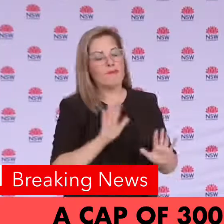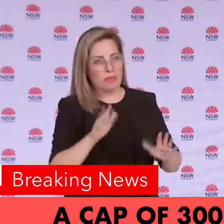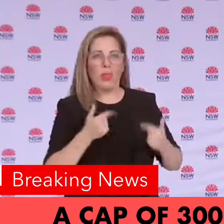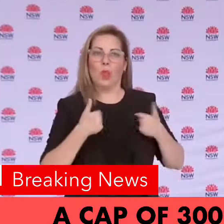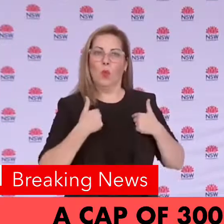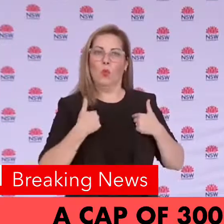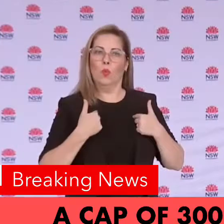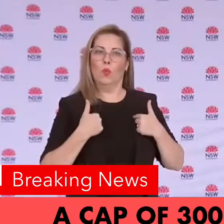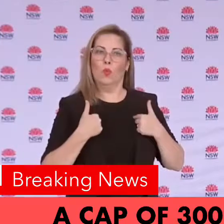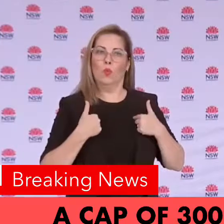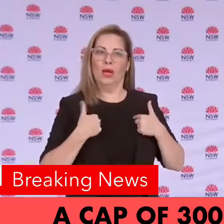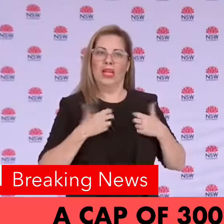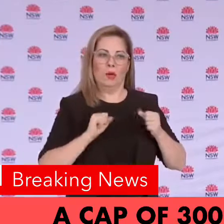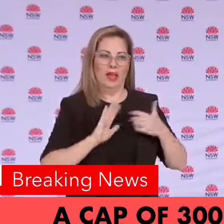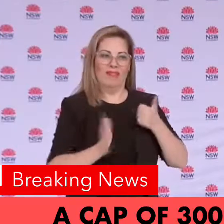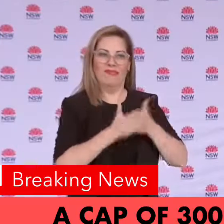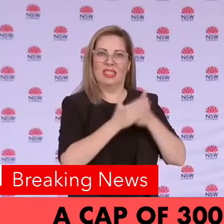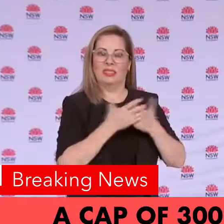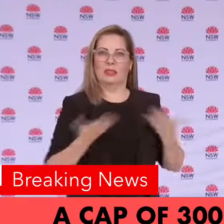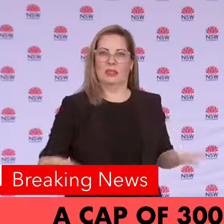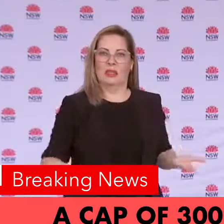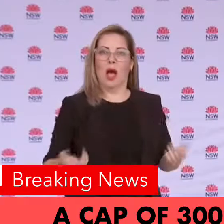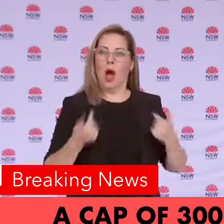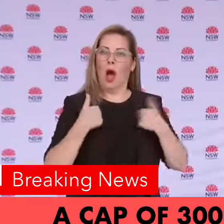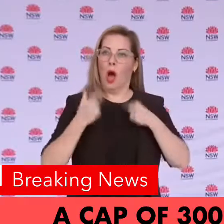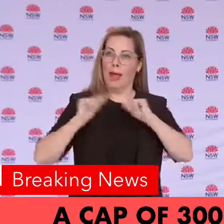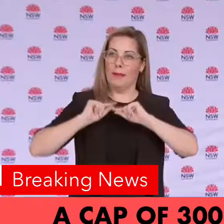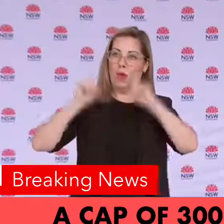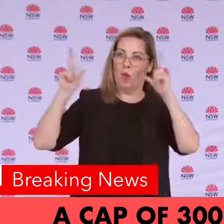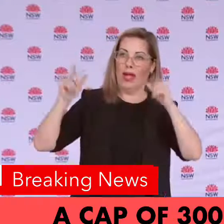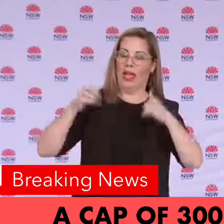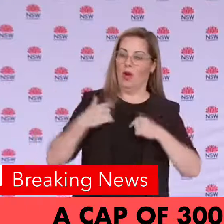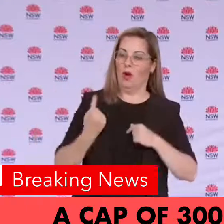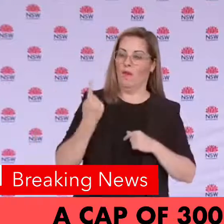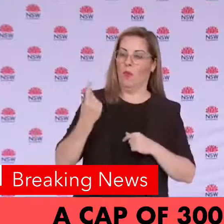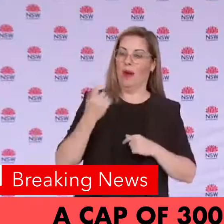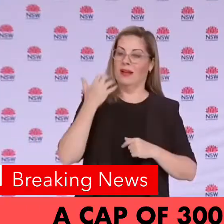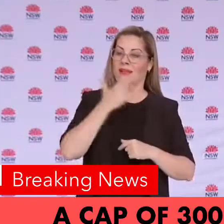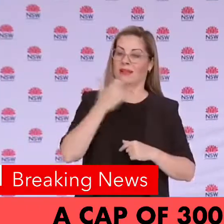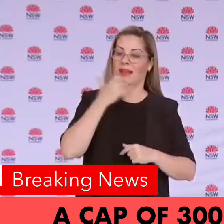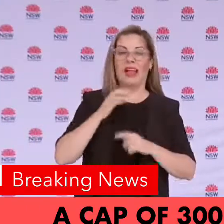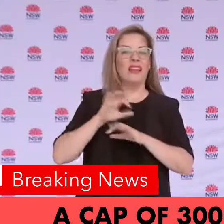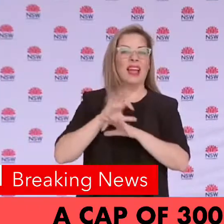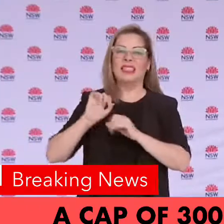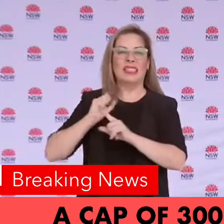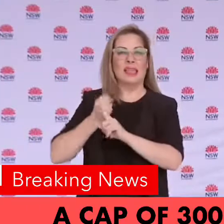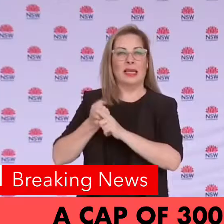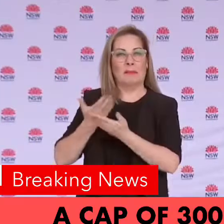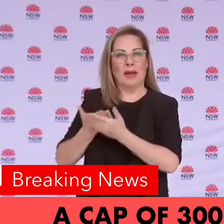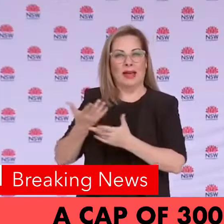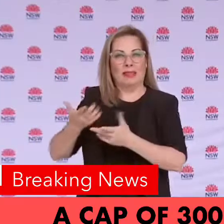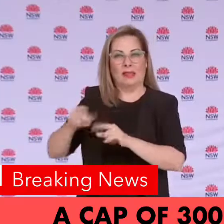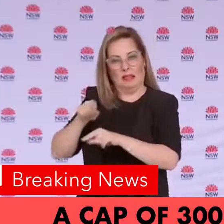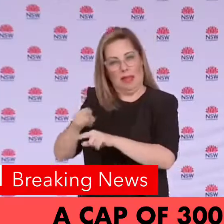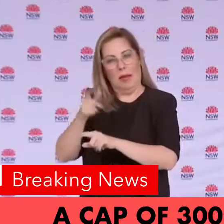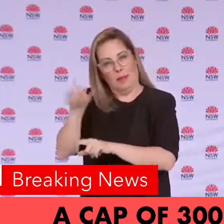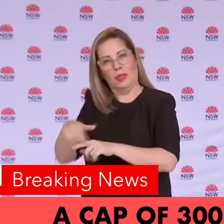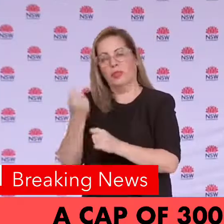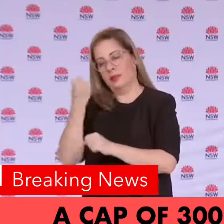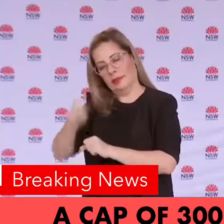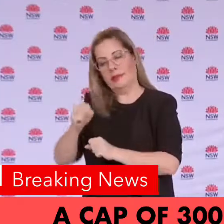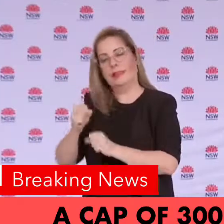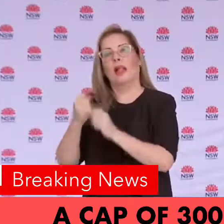about test results and thing which didn't impact on the person isolating, but we're just responding to one case.